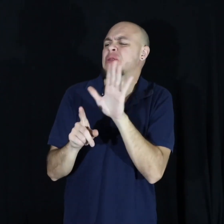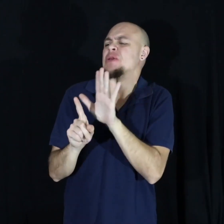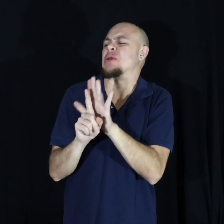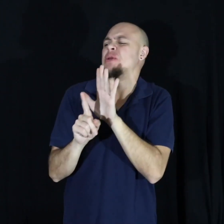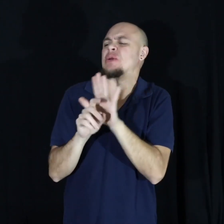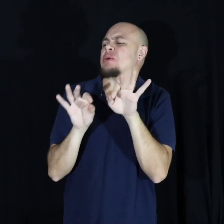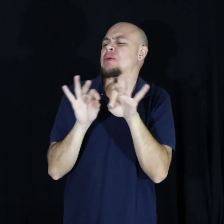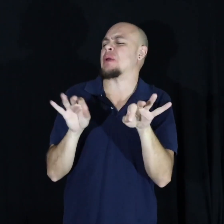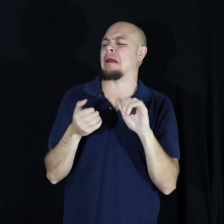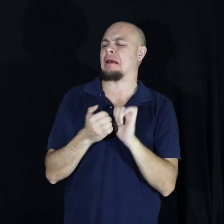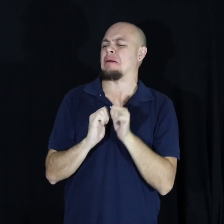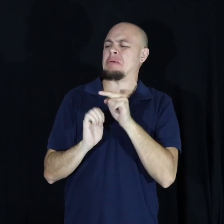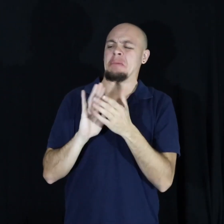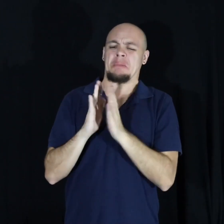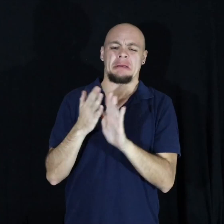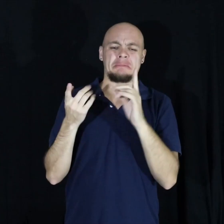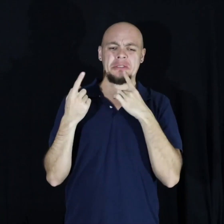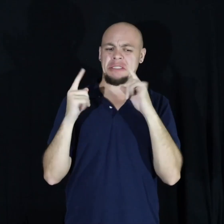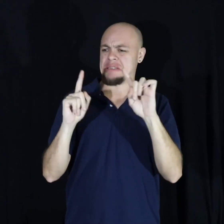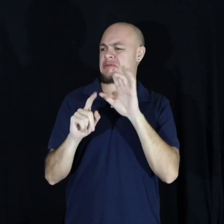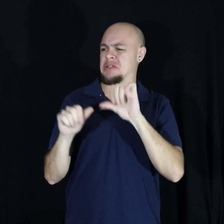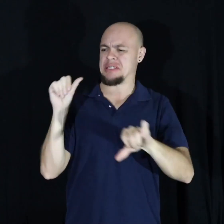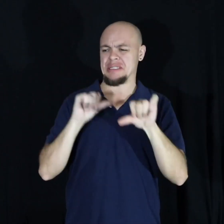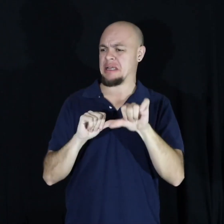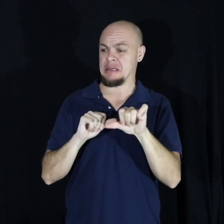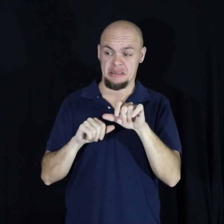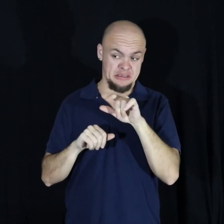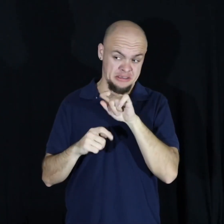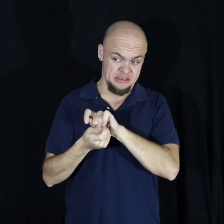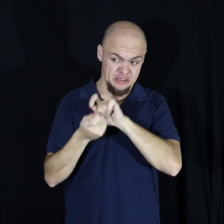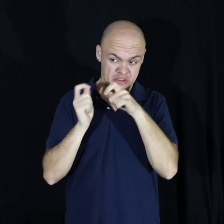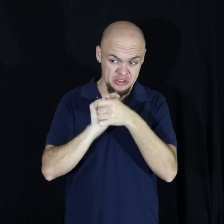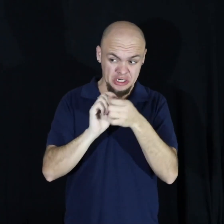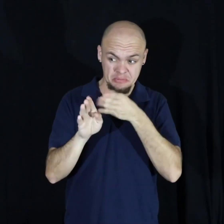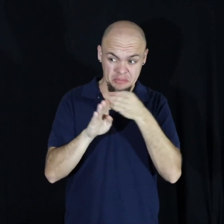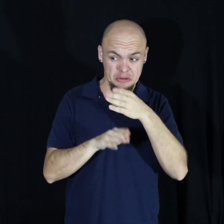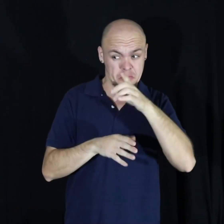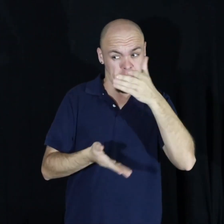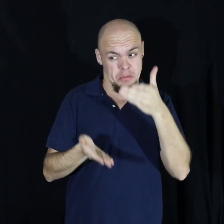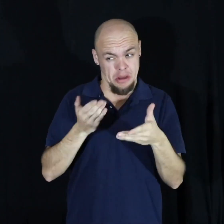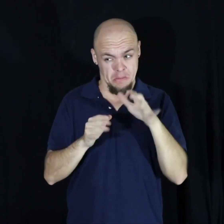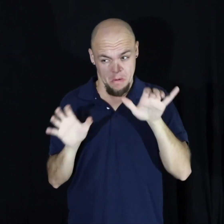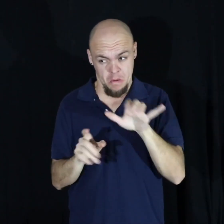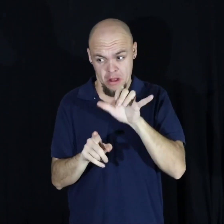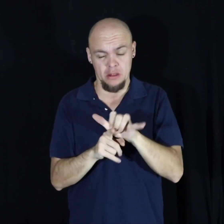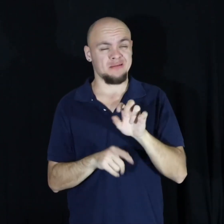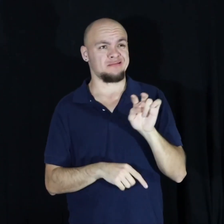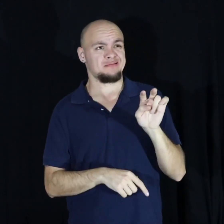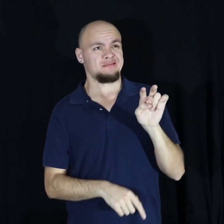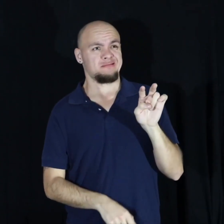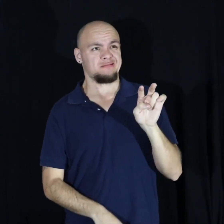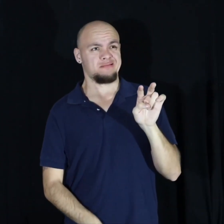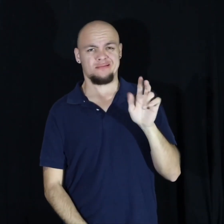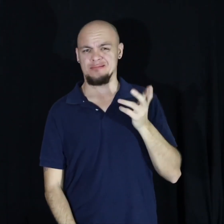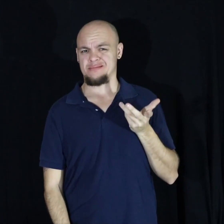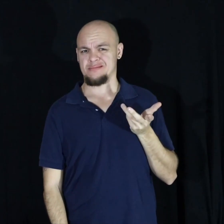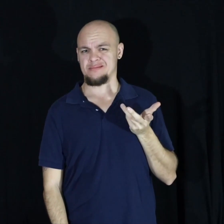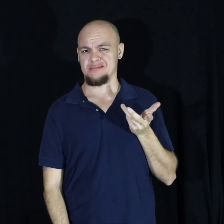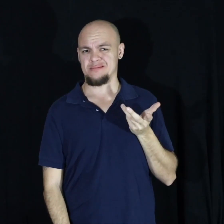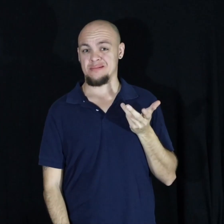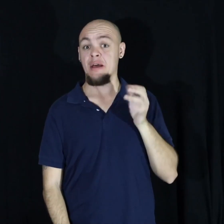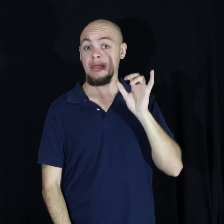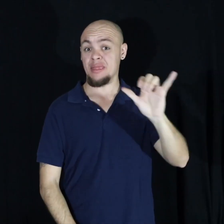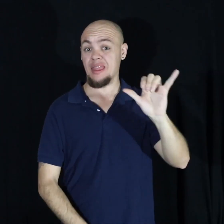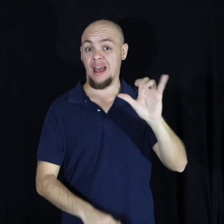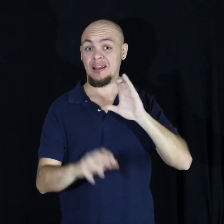and how I could ever be successful in science, and was it too late for me to change my major? And unfortunately, this was not an uncommon conversation